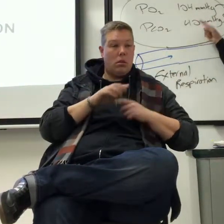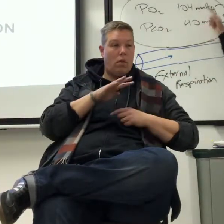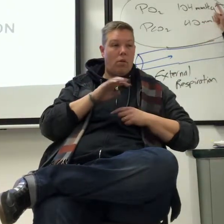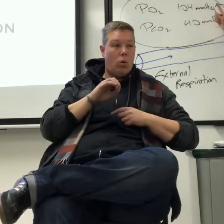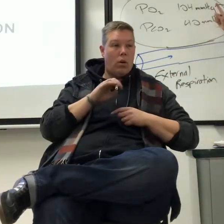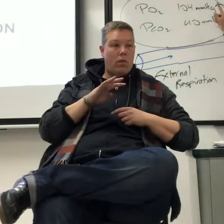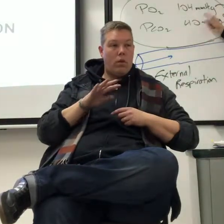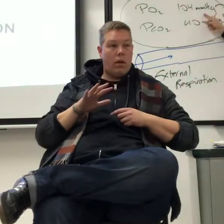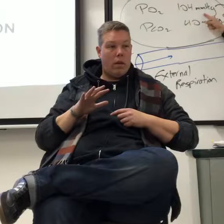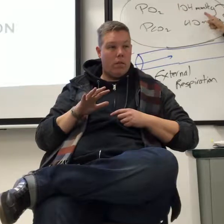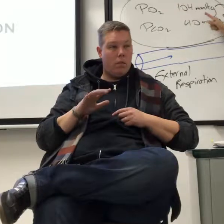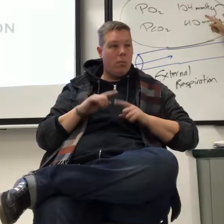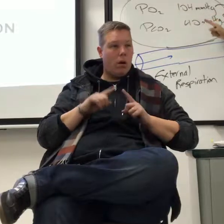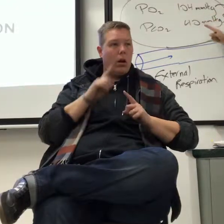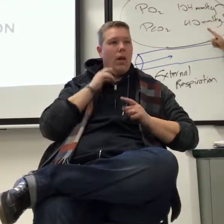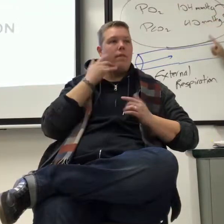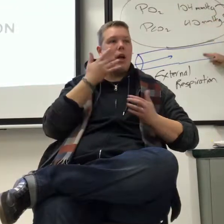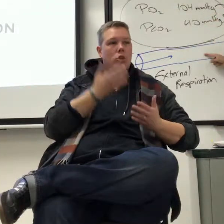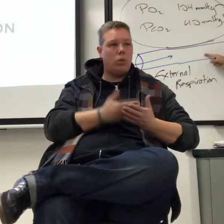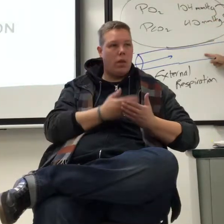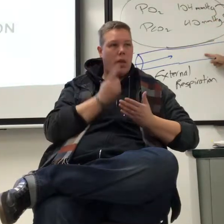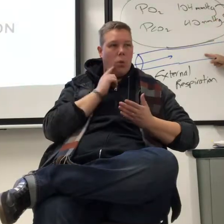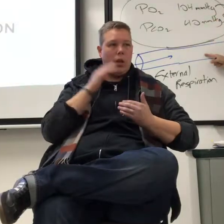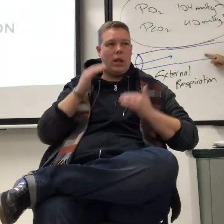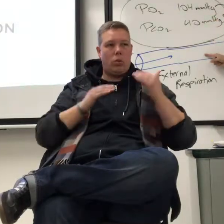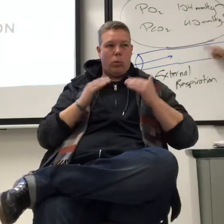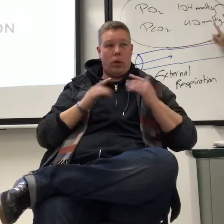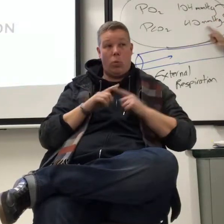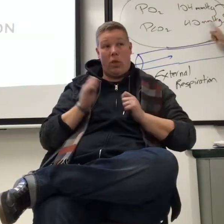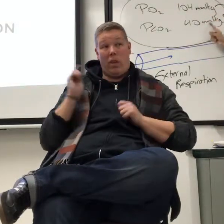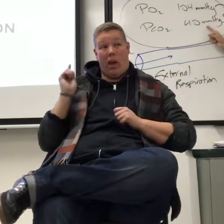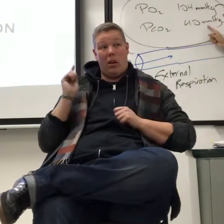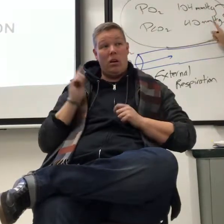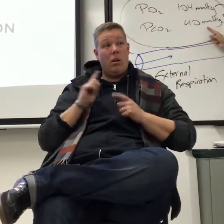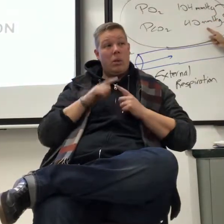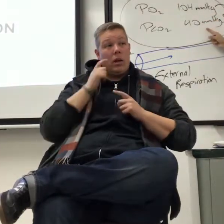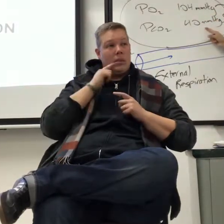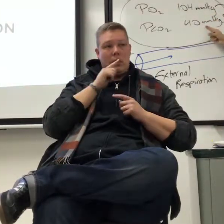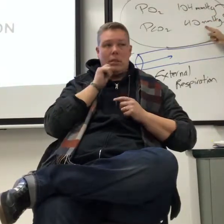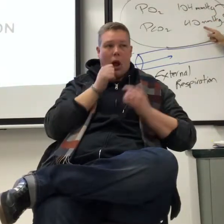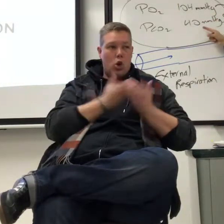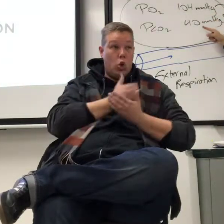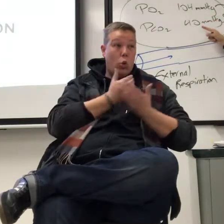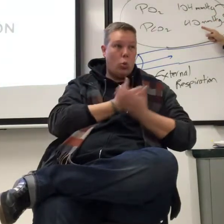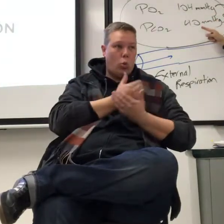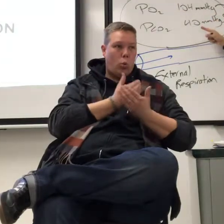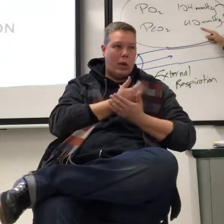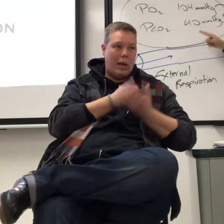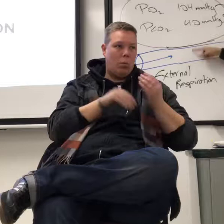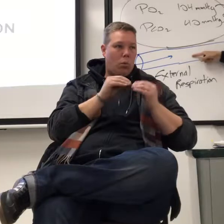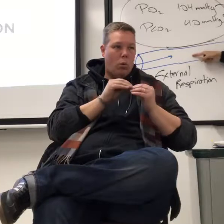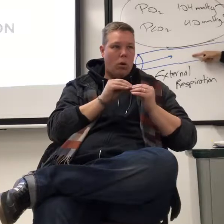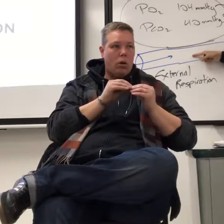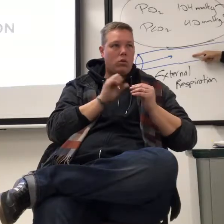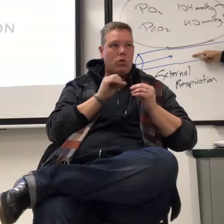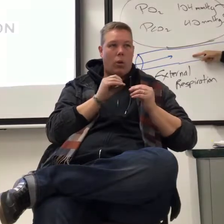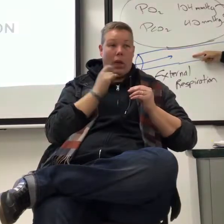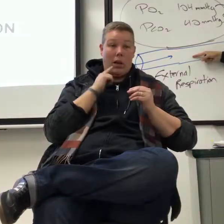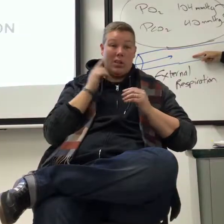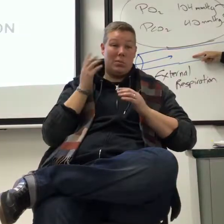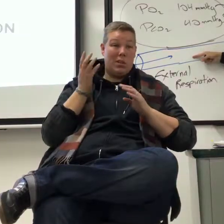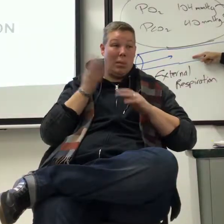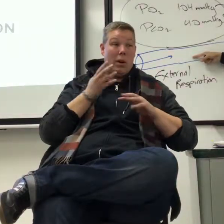Eventually, this will equilibrate with that, because this is not being renewed, and that keeps coming